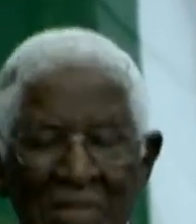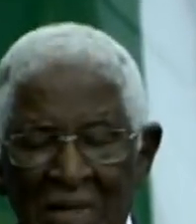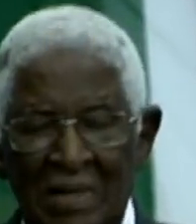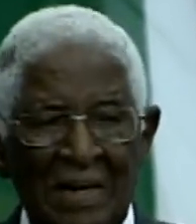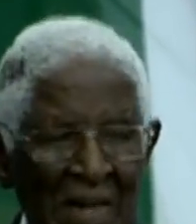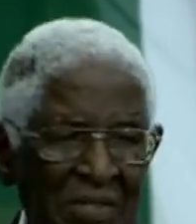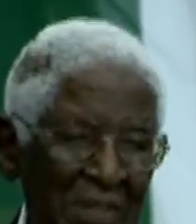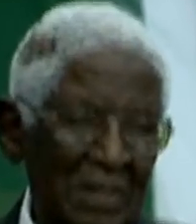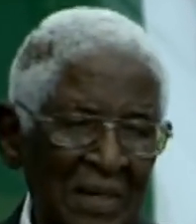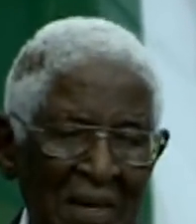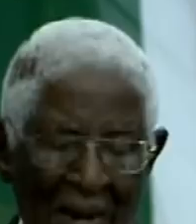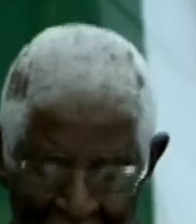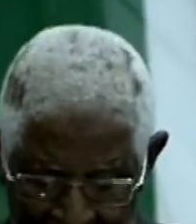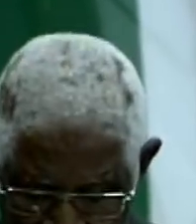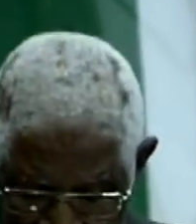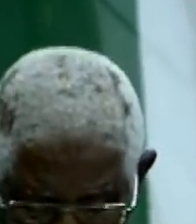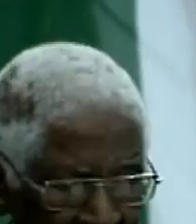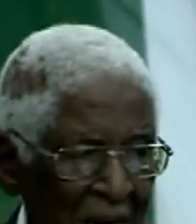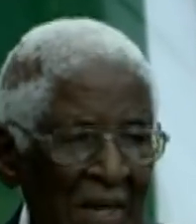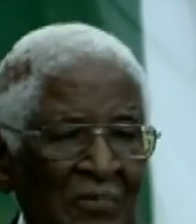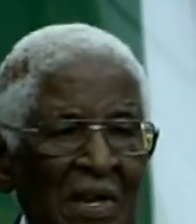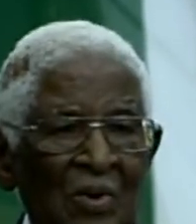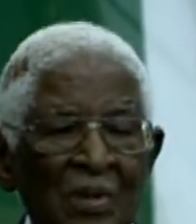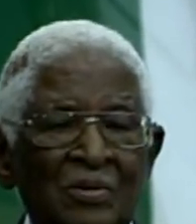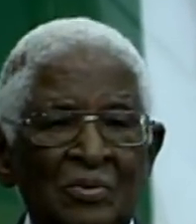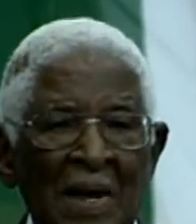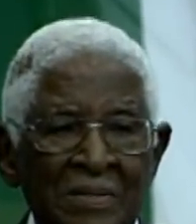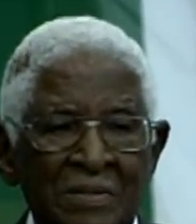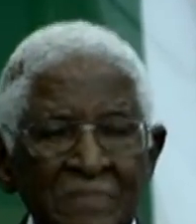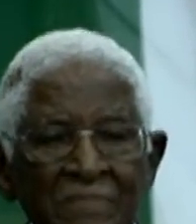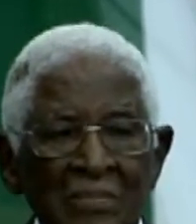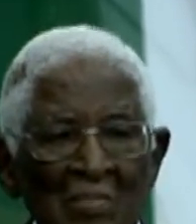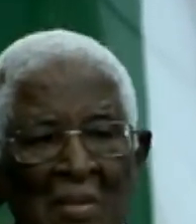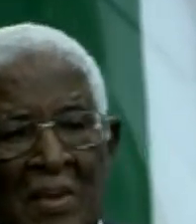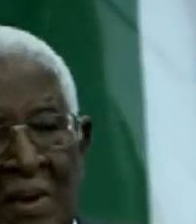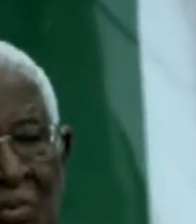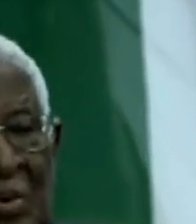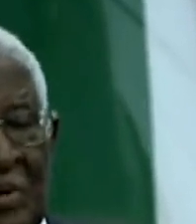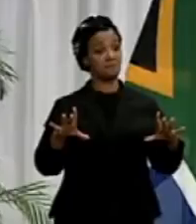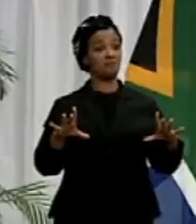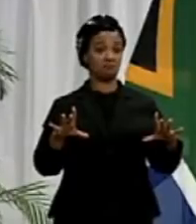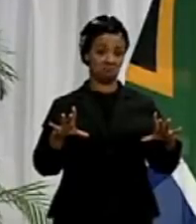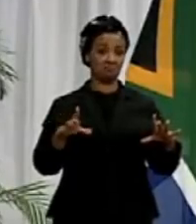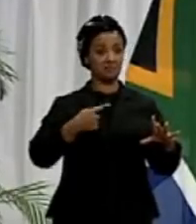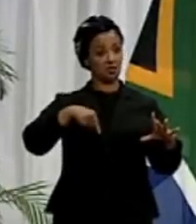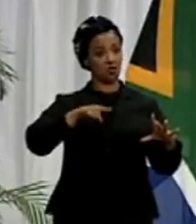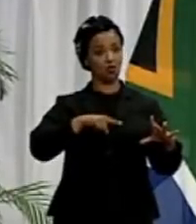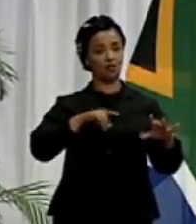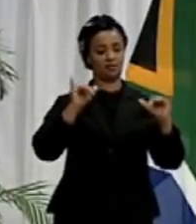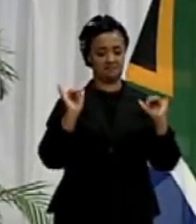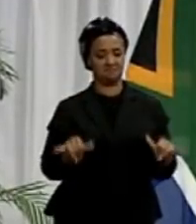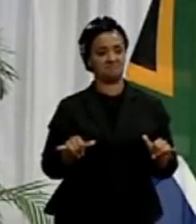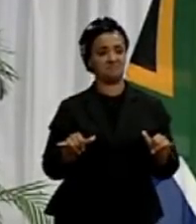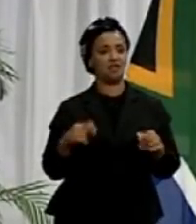help build the nation. And if they don't do that, we will stay in